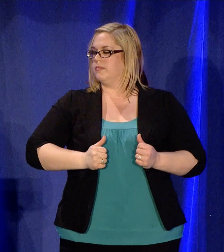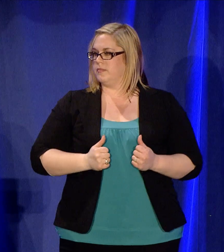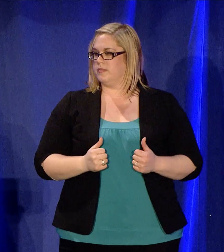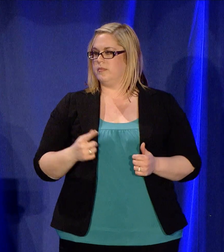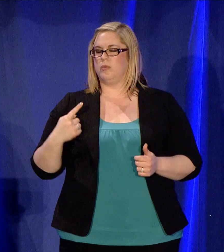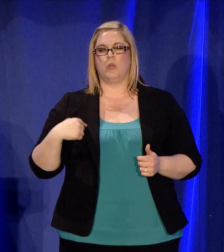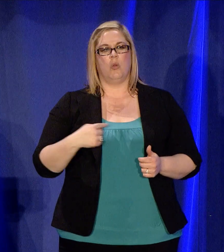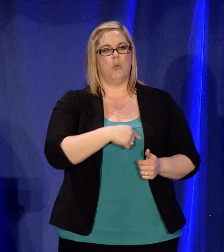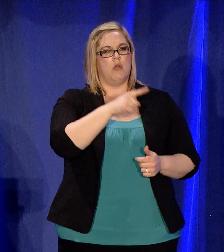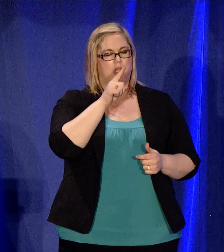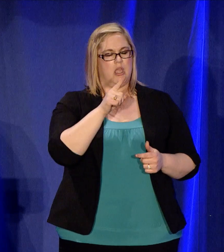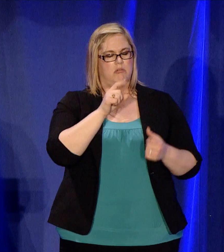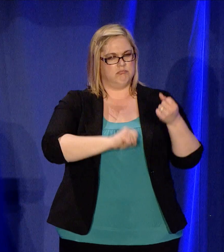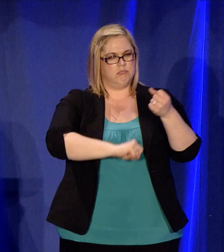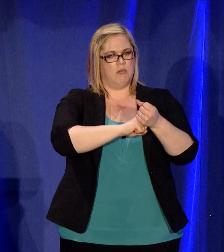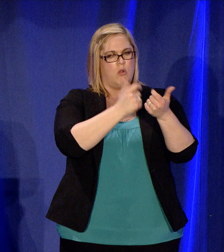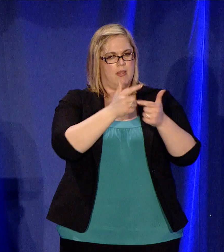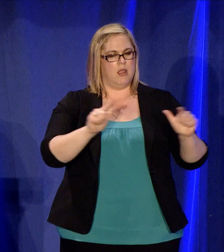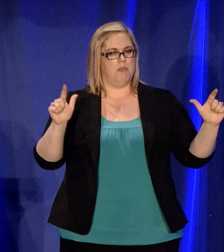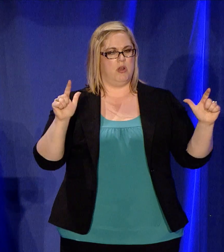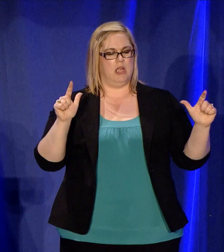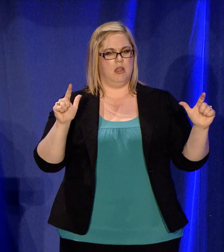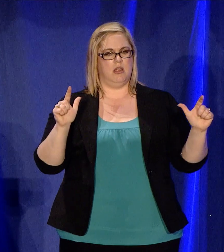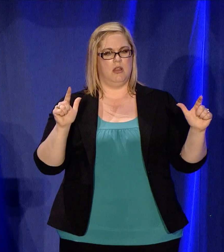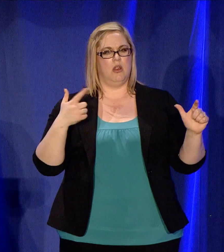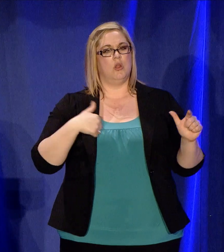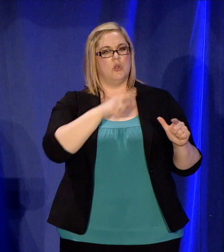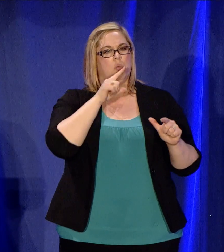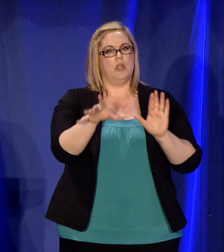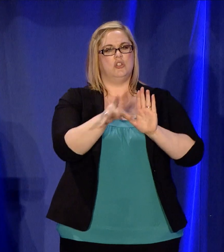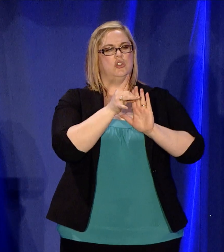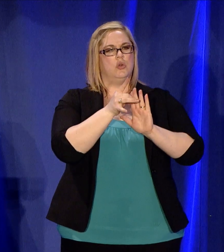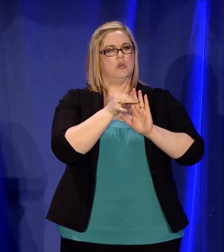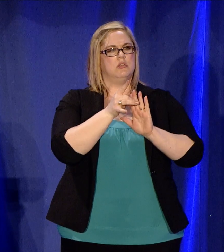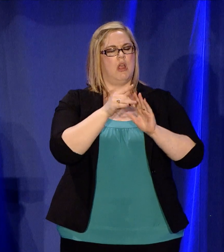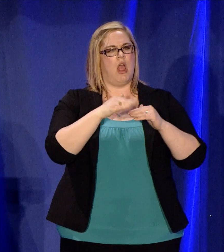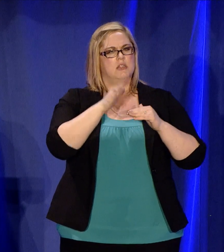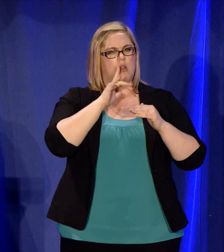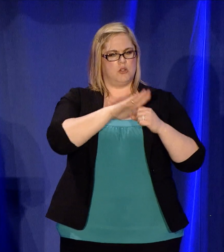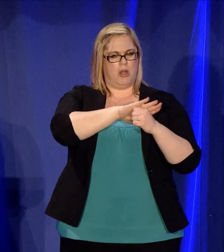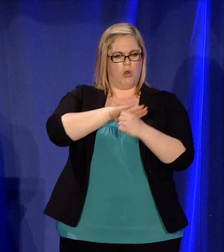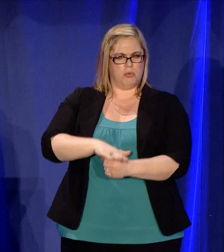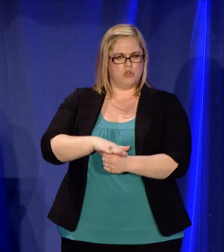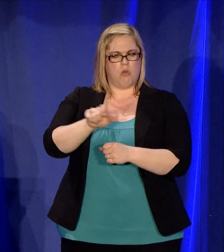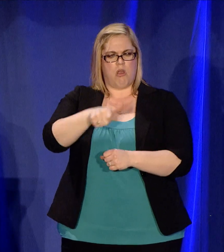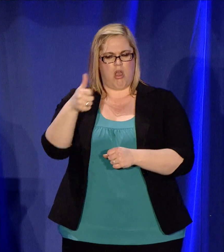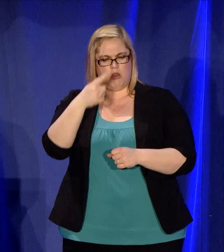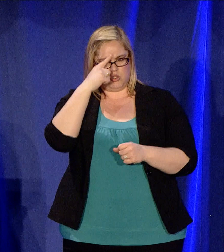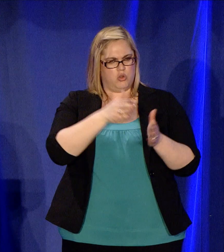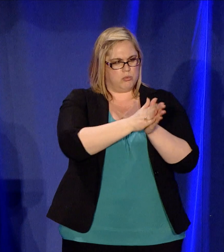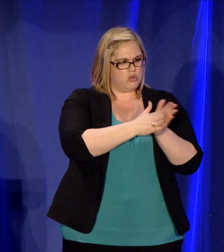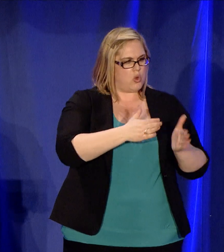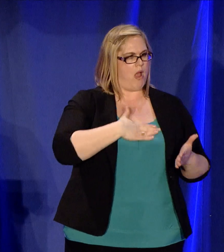We are for liberty, the liberty to live as we choose as long as we do not hurt others, to pursue happiness wherever